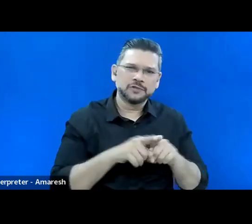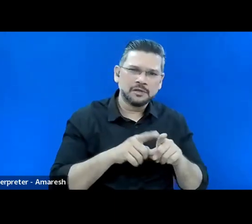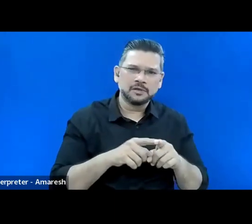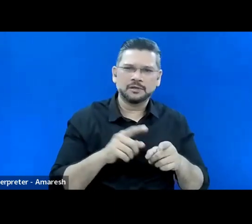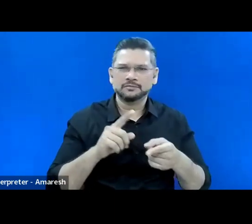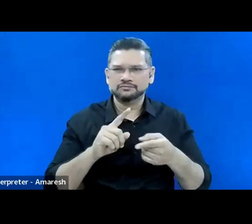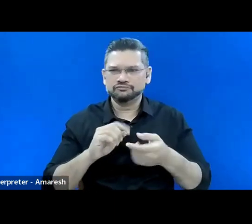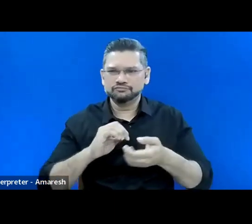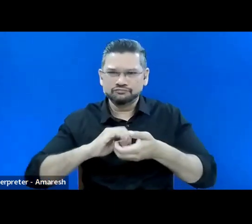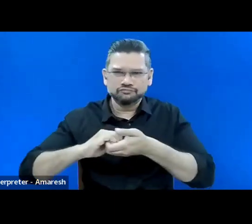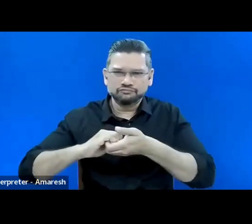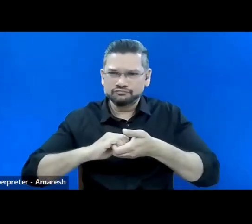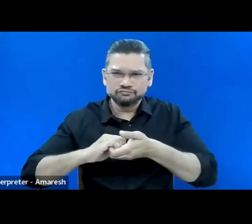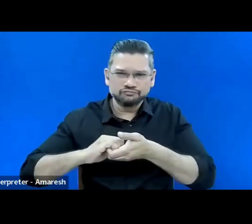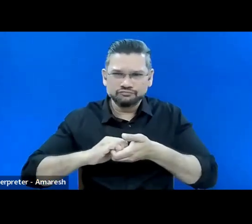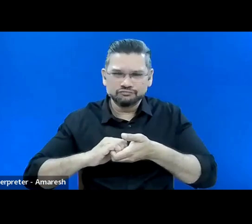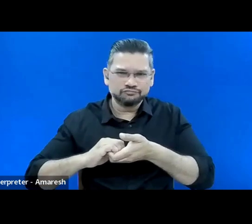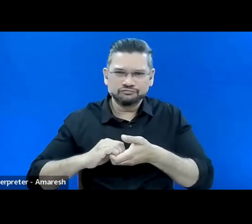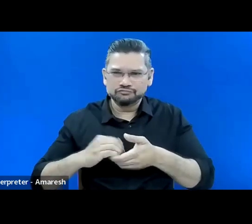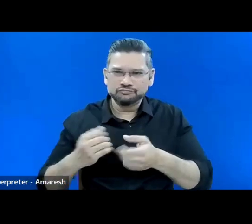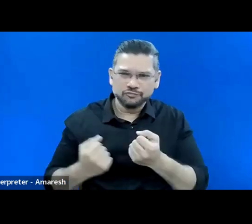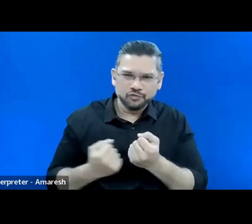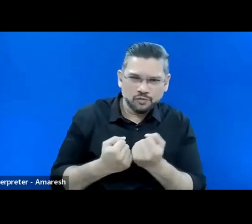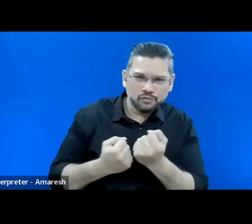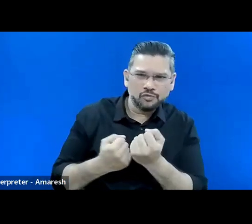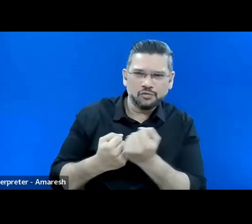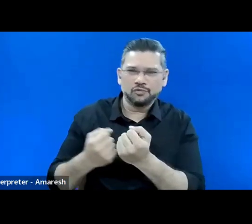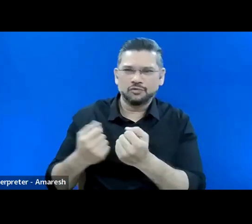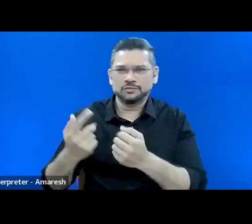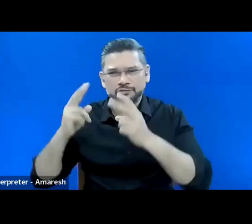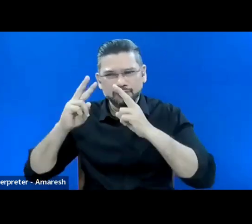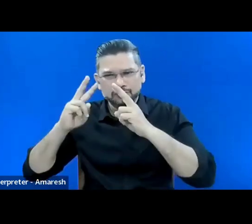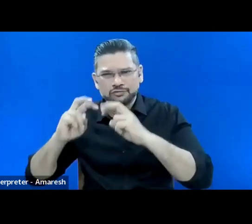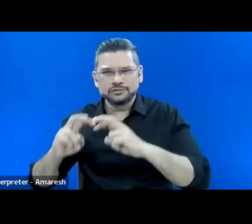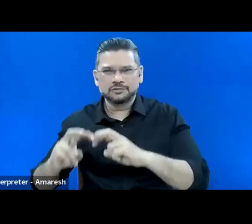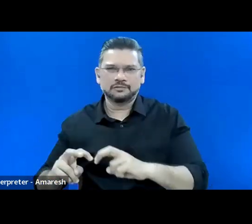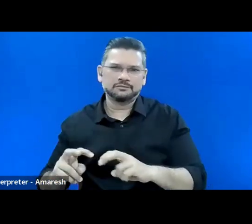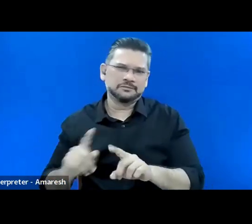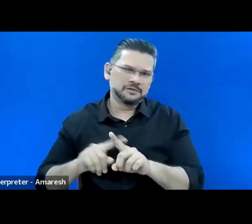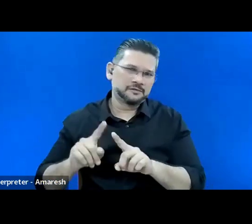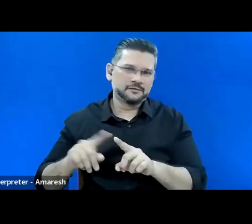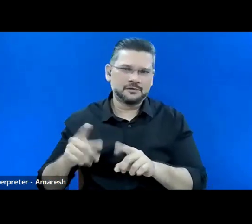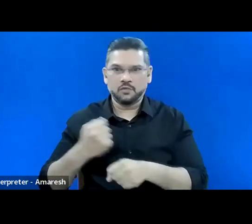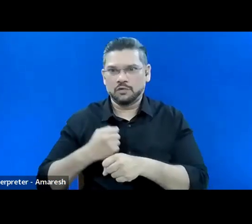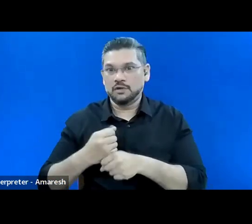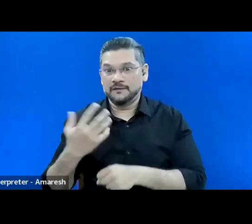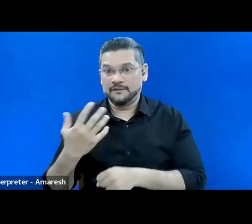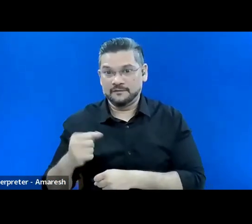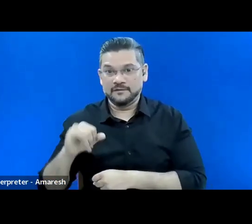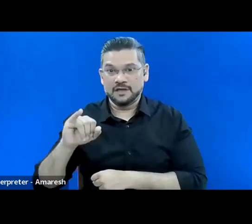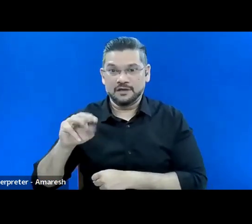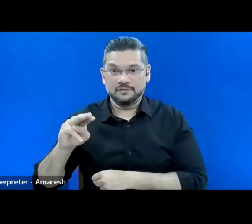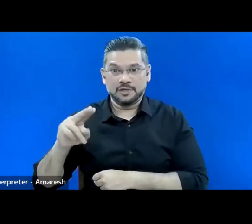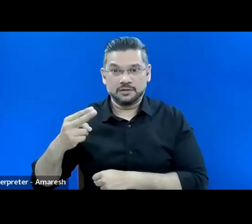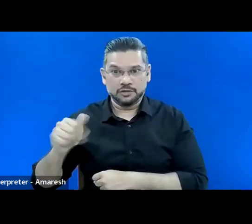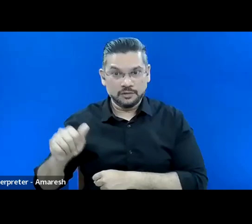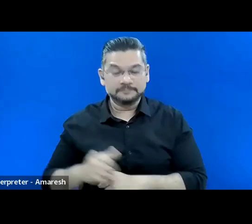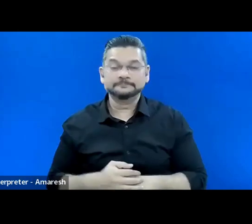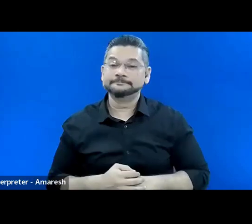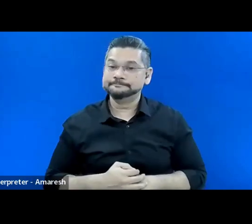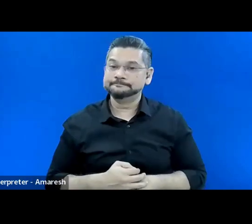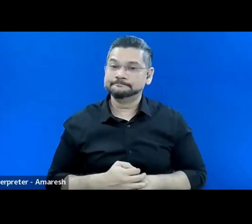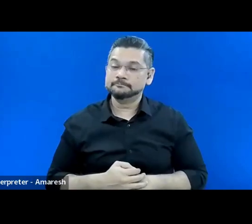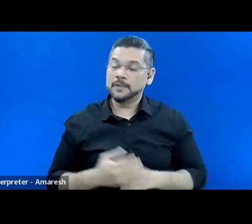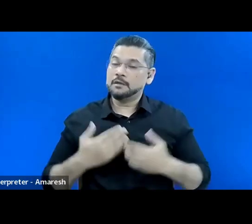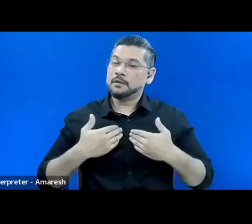the heart of the work of IMHA. So I would like to say thank you